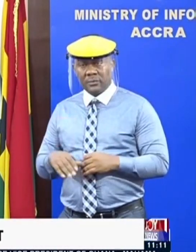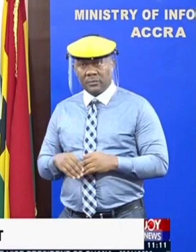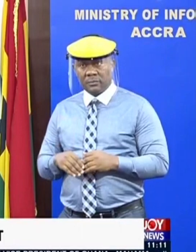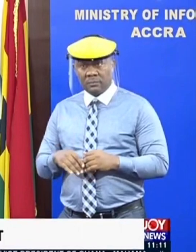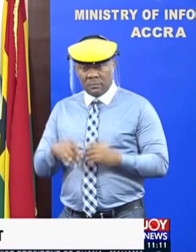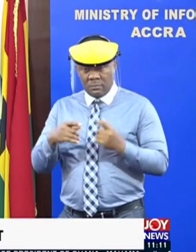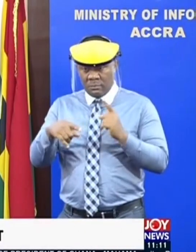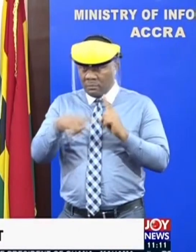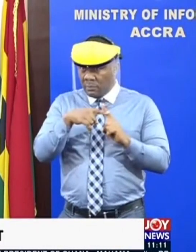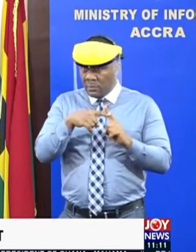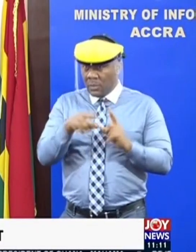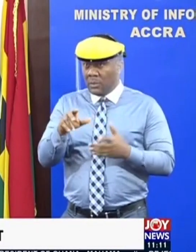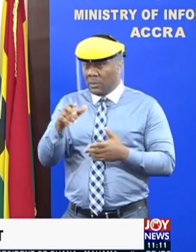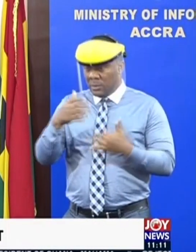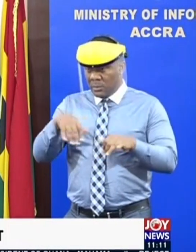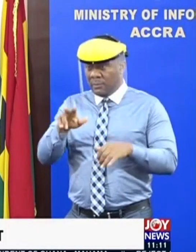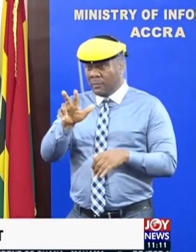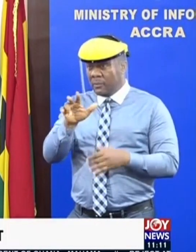active cases stood at